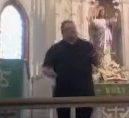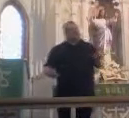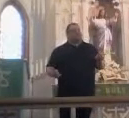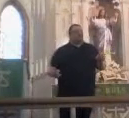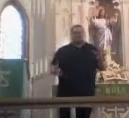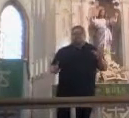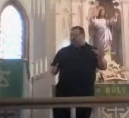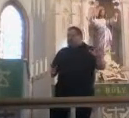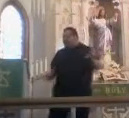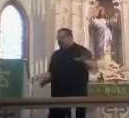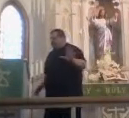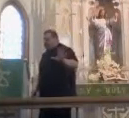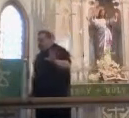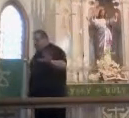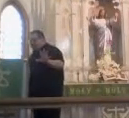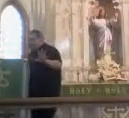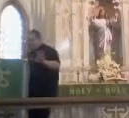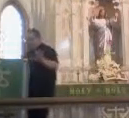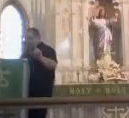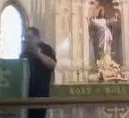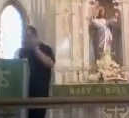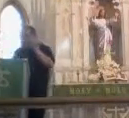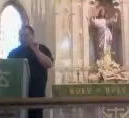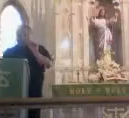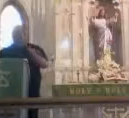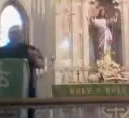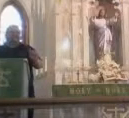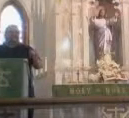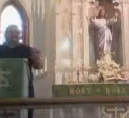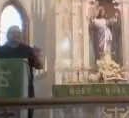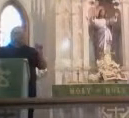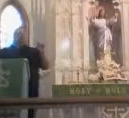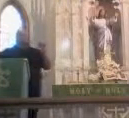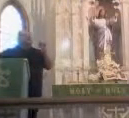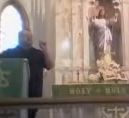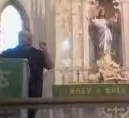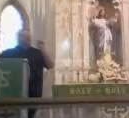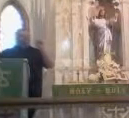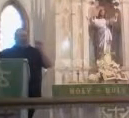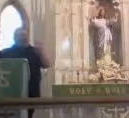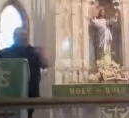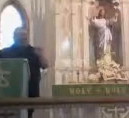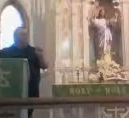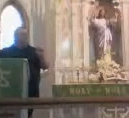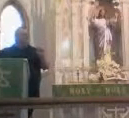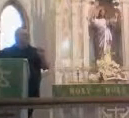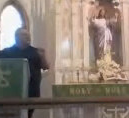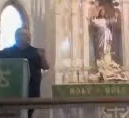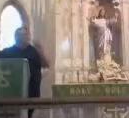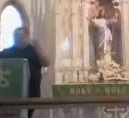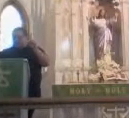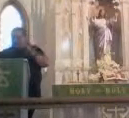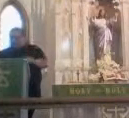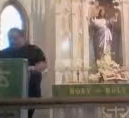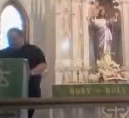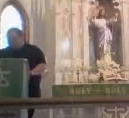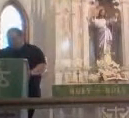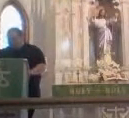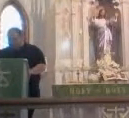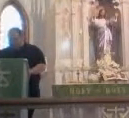reading? Did you hear what he said? He prayed to die. Verse 4 of our reading, he said